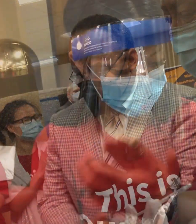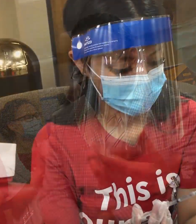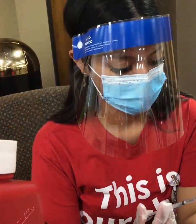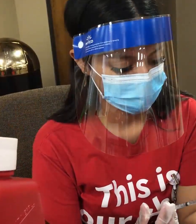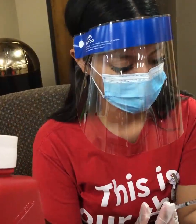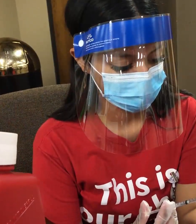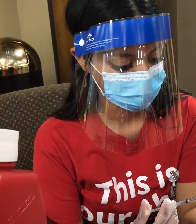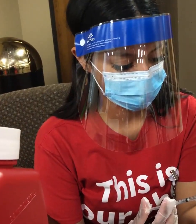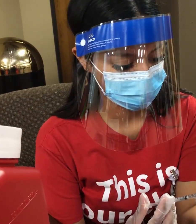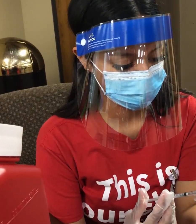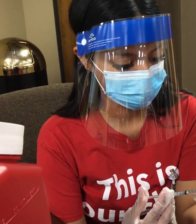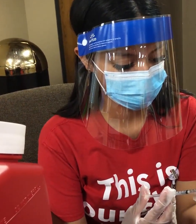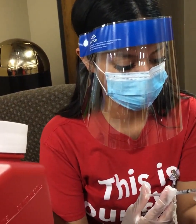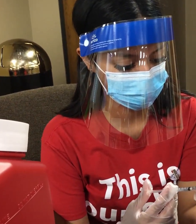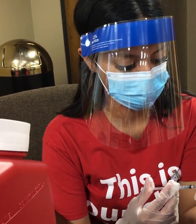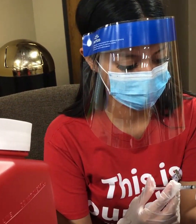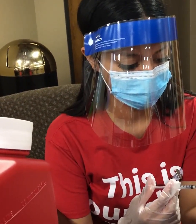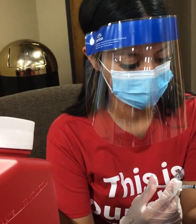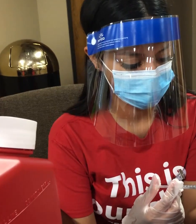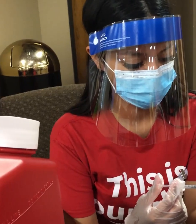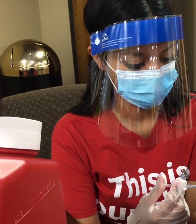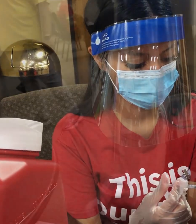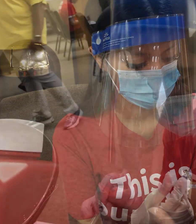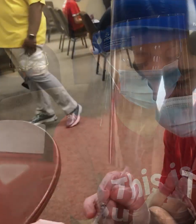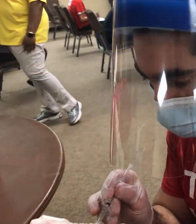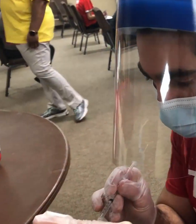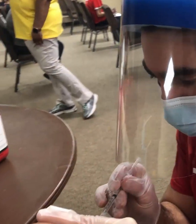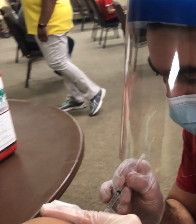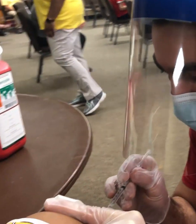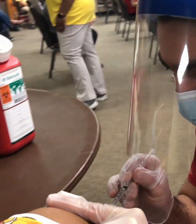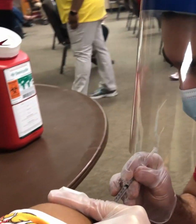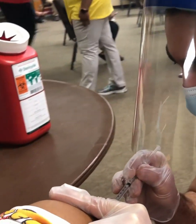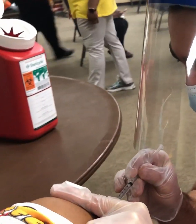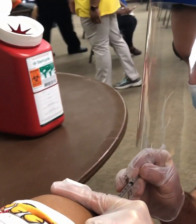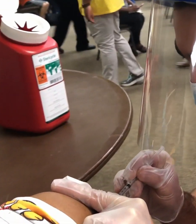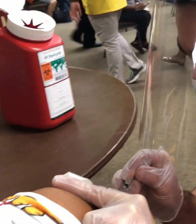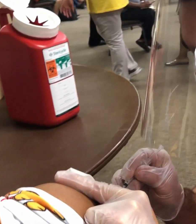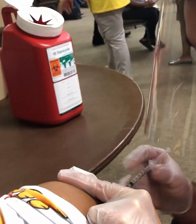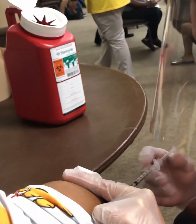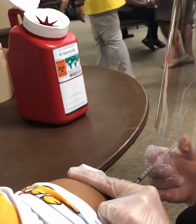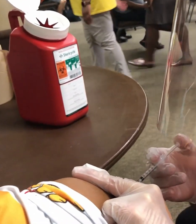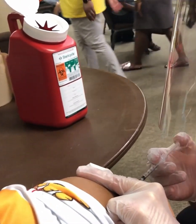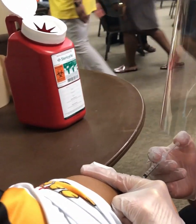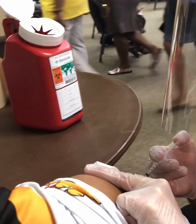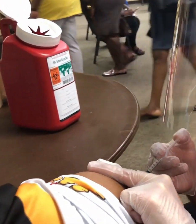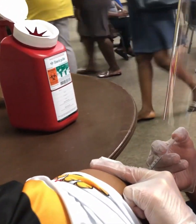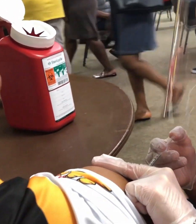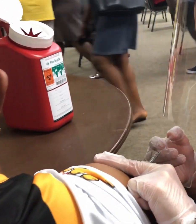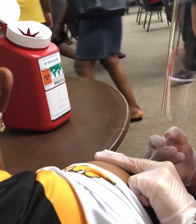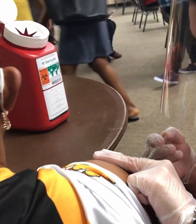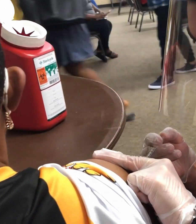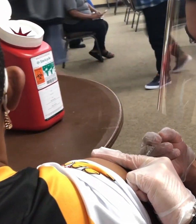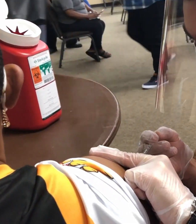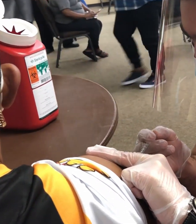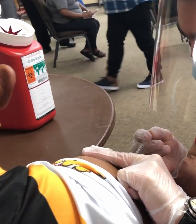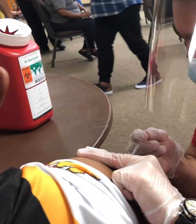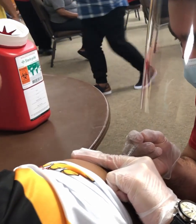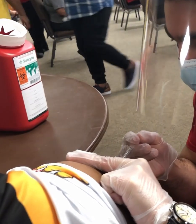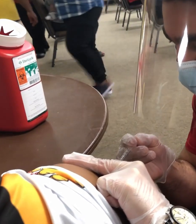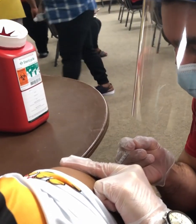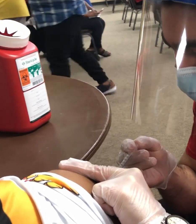I will tell you over the next 2 days at this location alone, about 2,000, up to 2,000 people will be vaccinated at